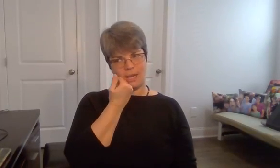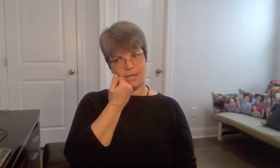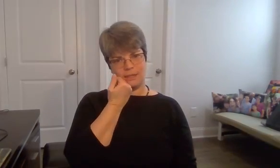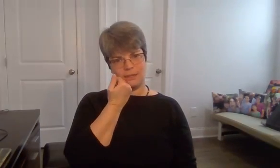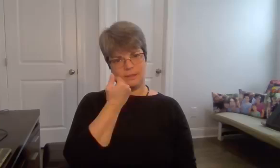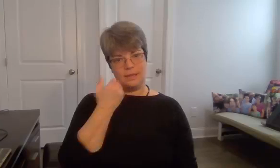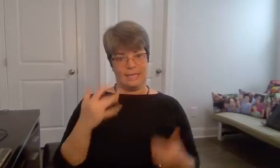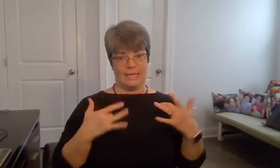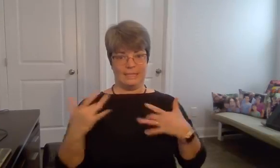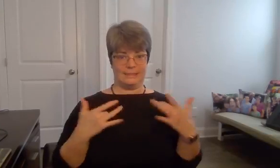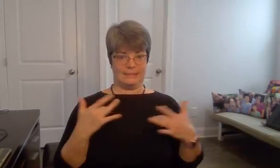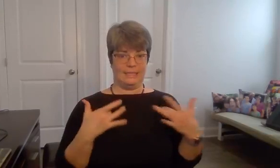shy, excited,